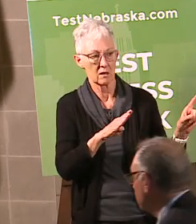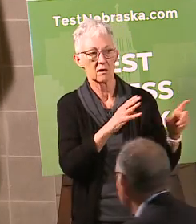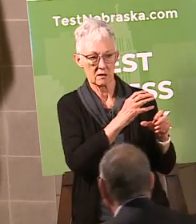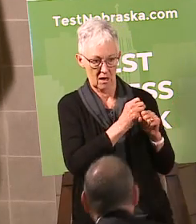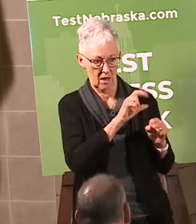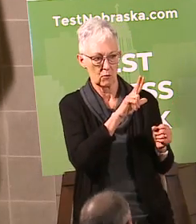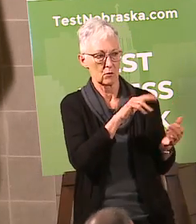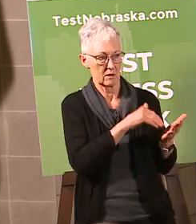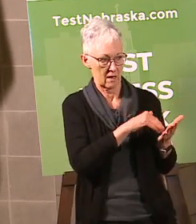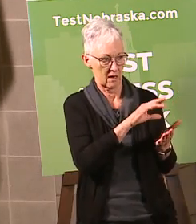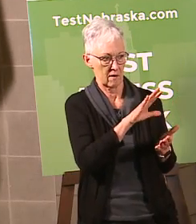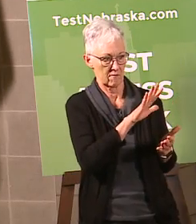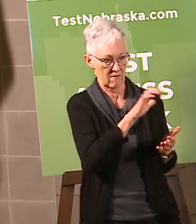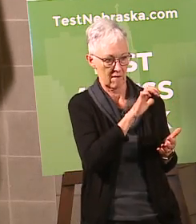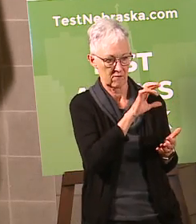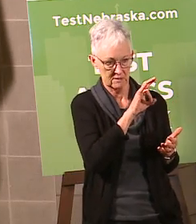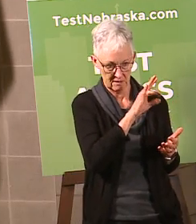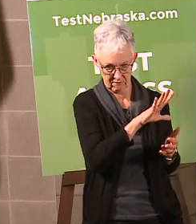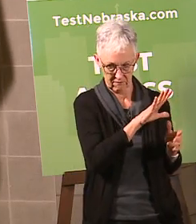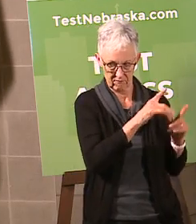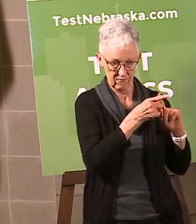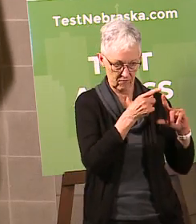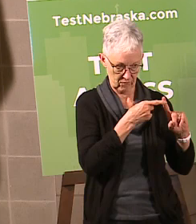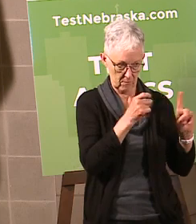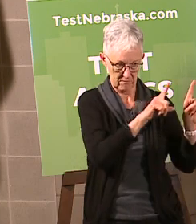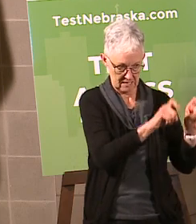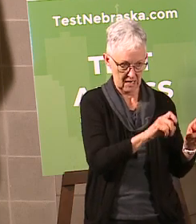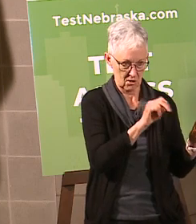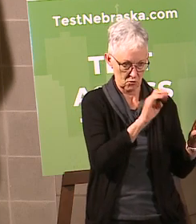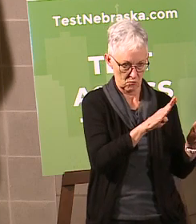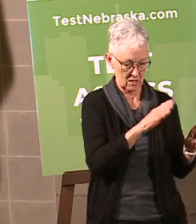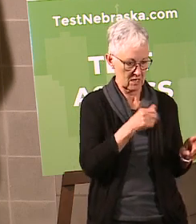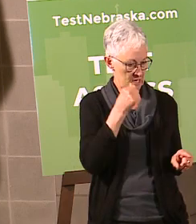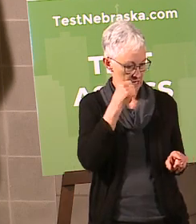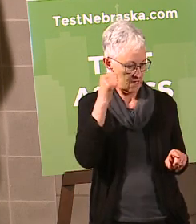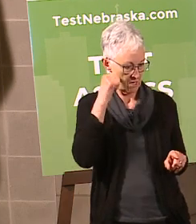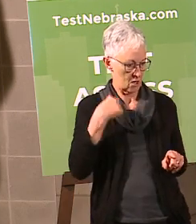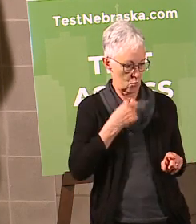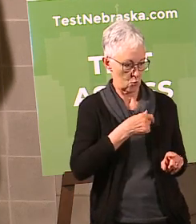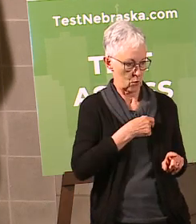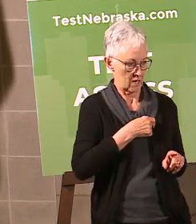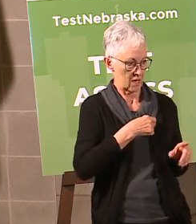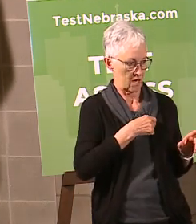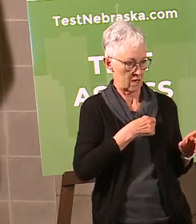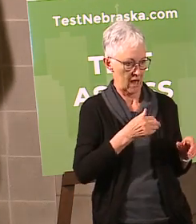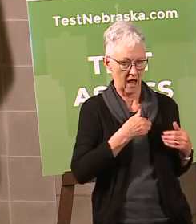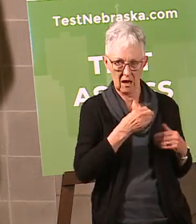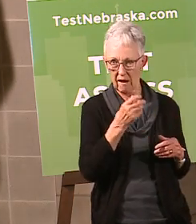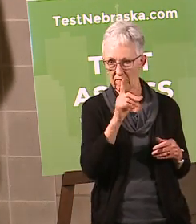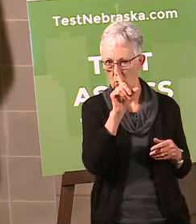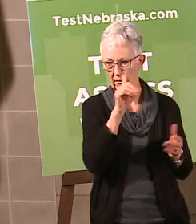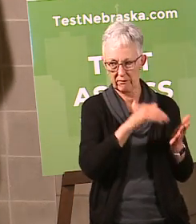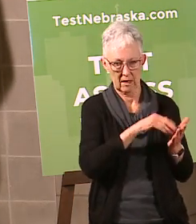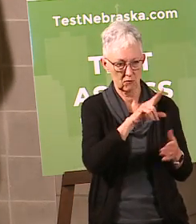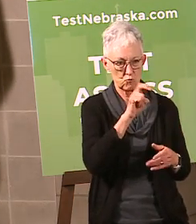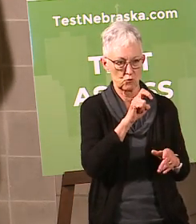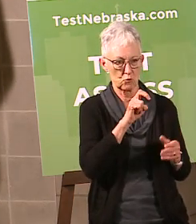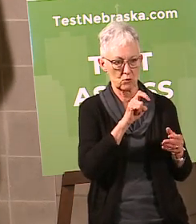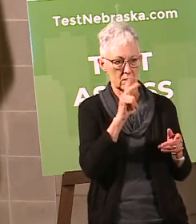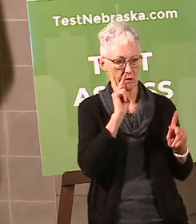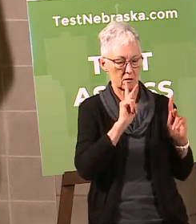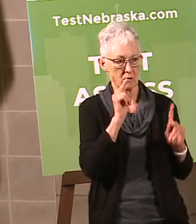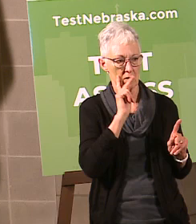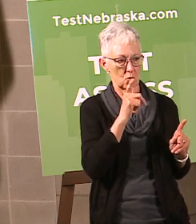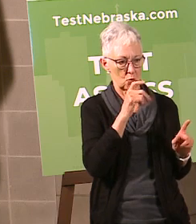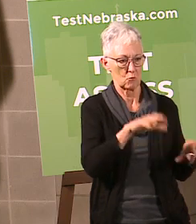3,575 tests from Test Nebraska. Yesterday, we swabbed about 1,200 some people. So it was about the same as the previous day